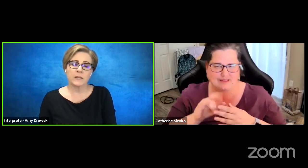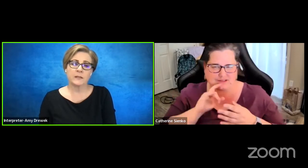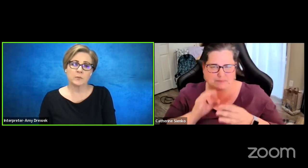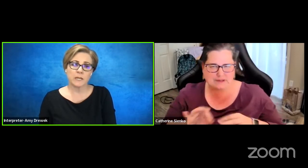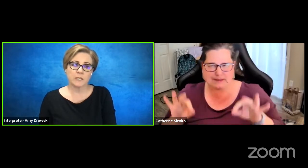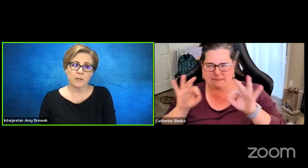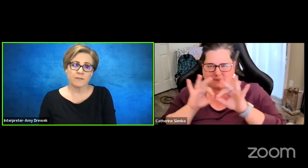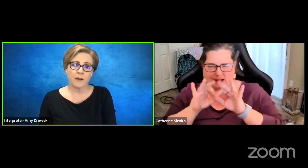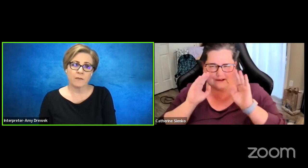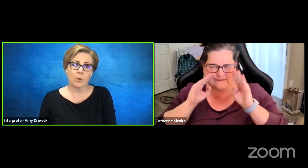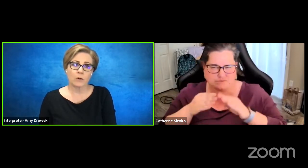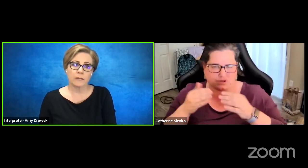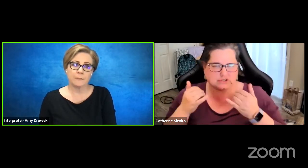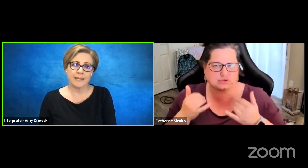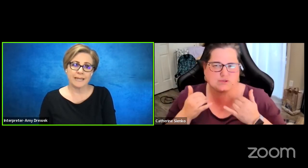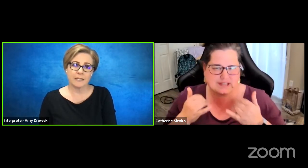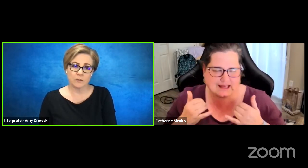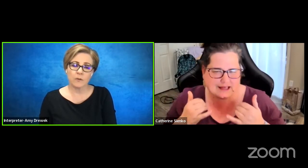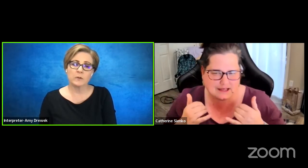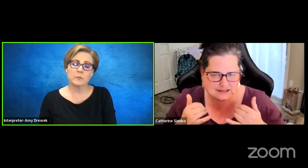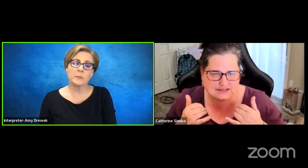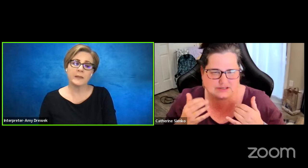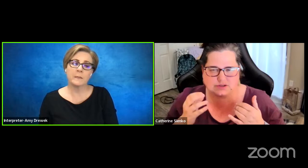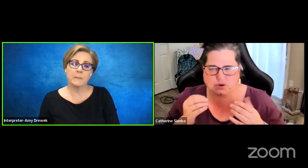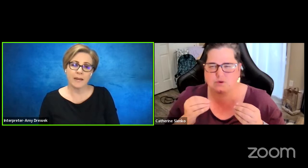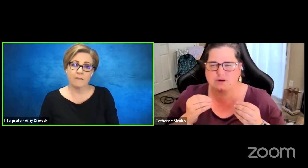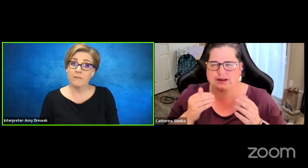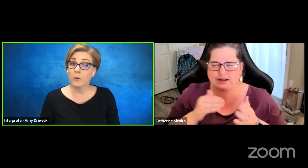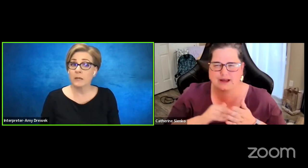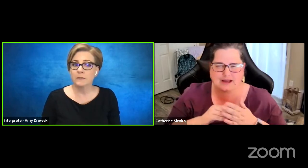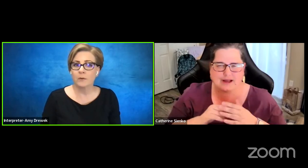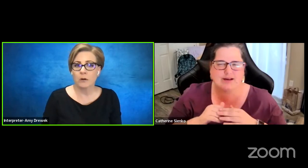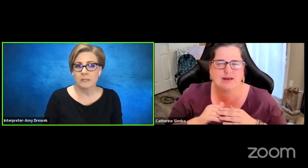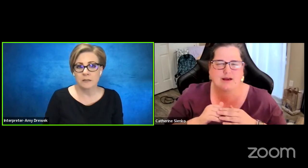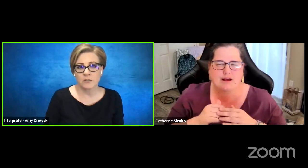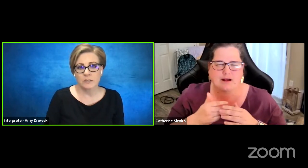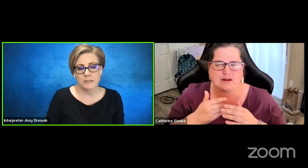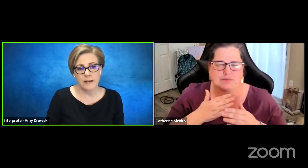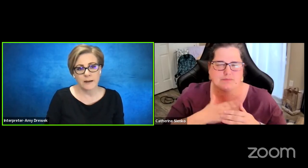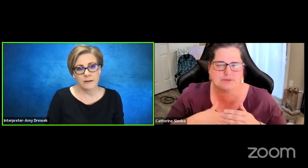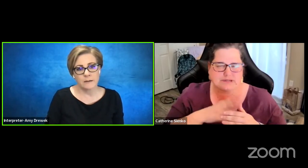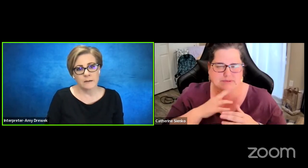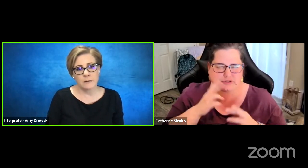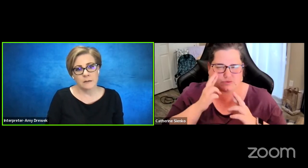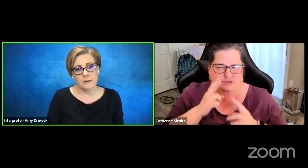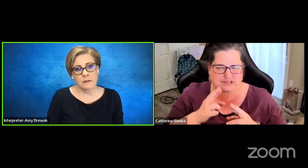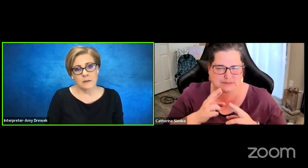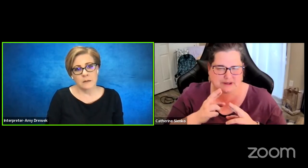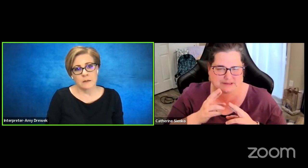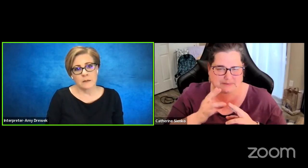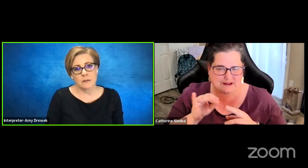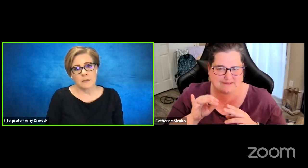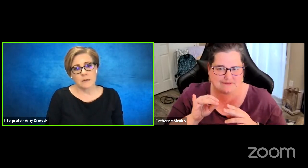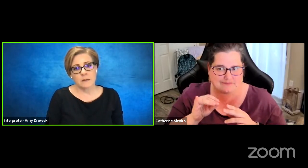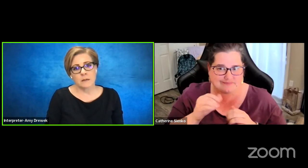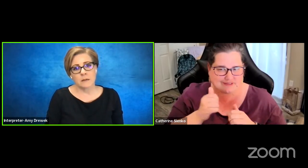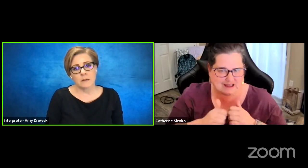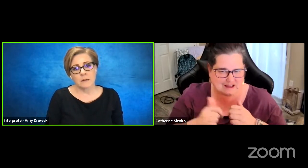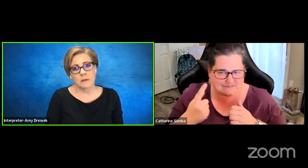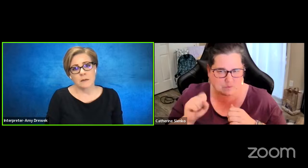and establishing the 2025 quarterly meeting. So those will be the main focus for our discussion today.